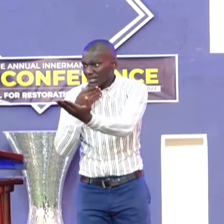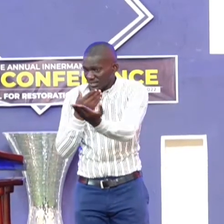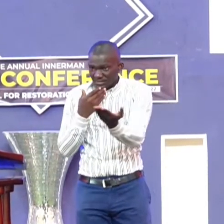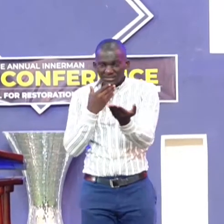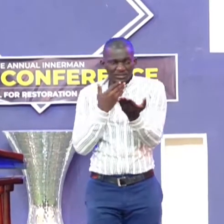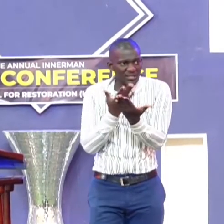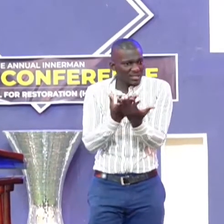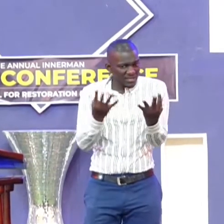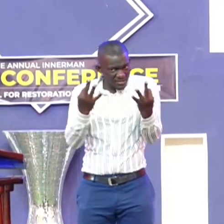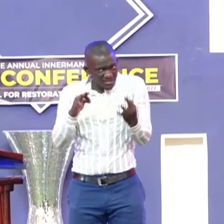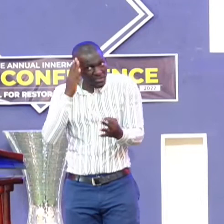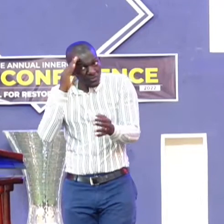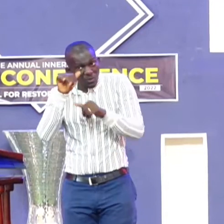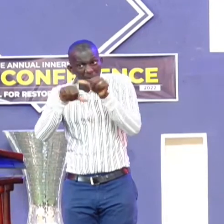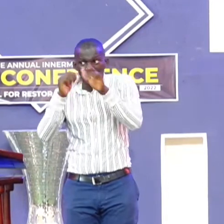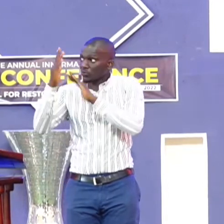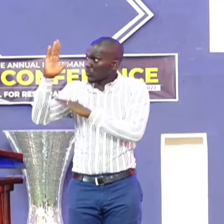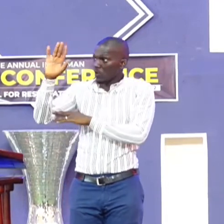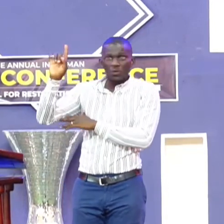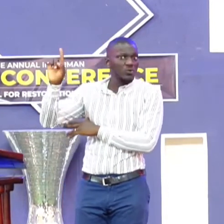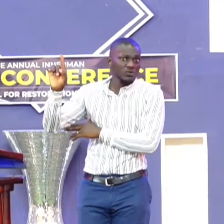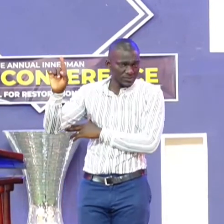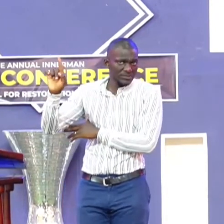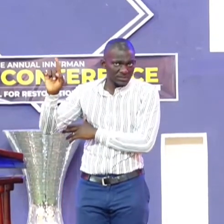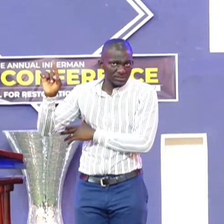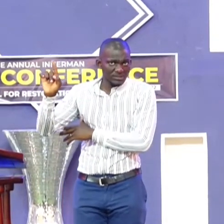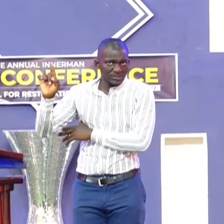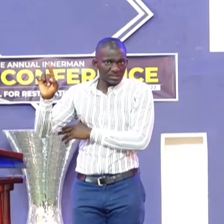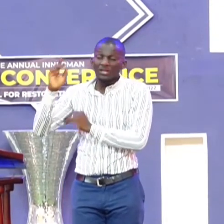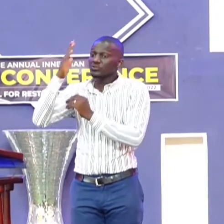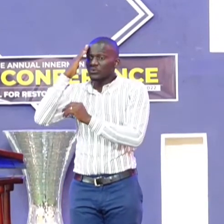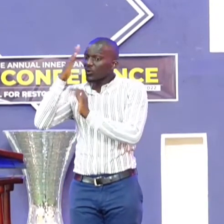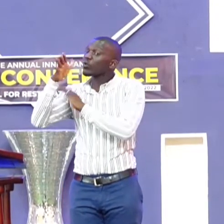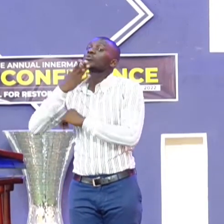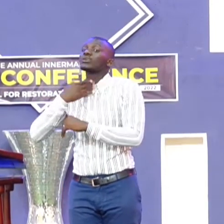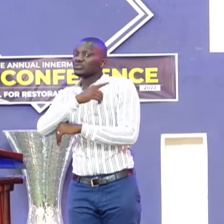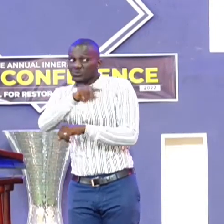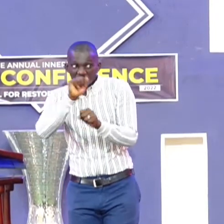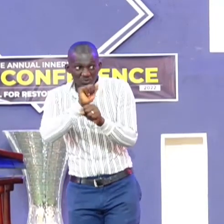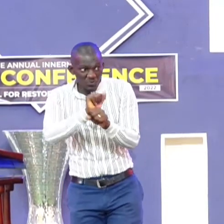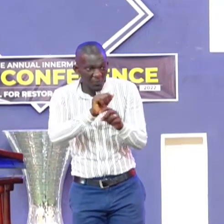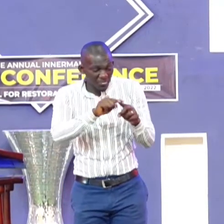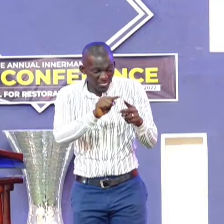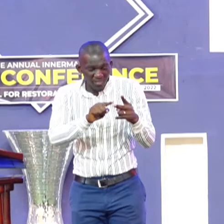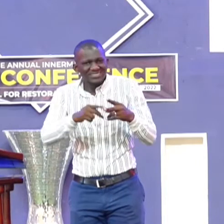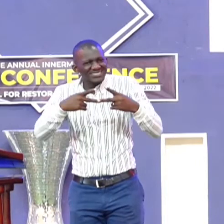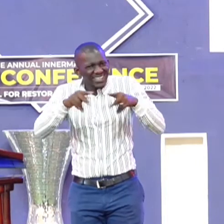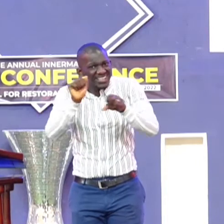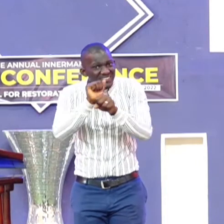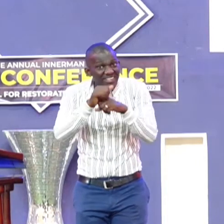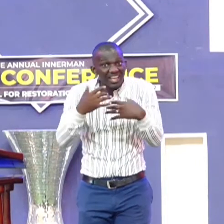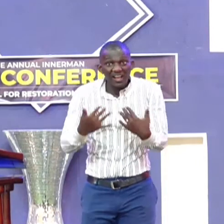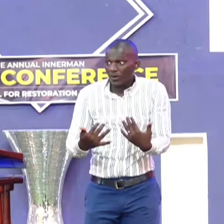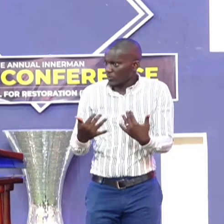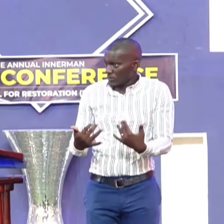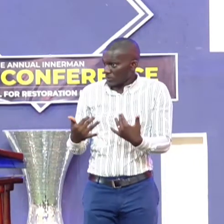man. Buli ky'omanyi ku Katonda. Whatever you know about God. Ng'ayagala okikole. And he wants you to do it. Start